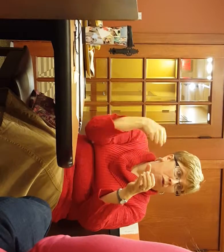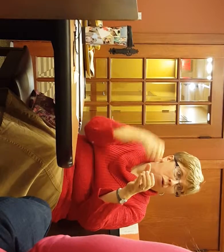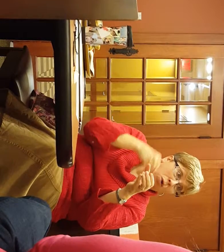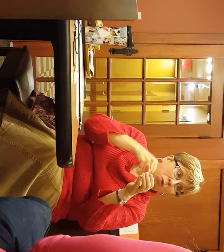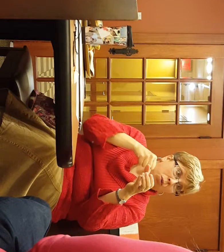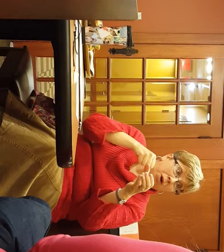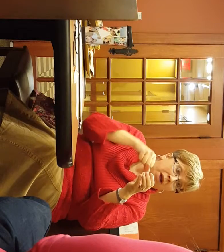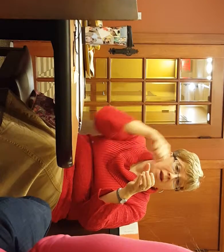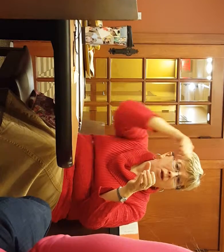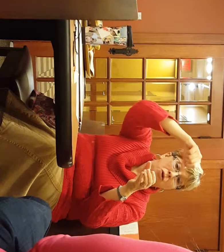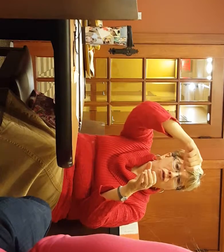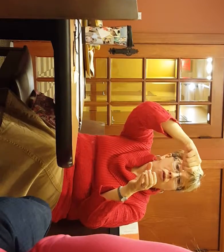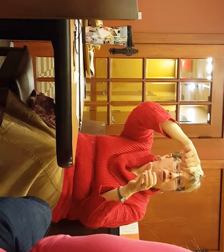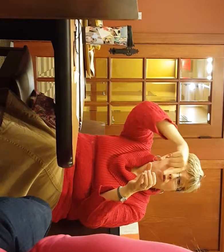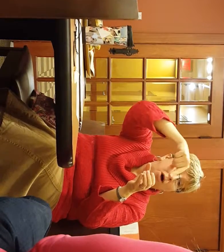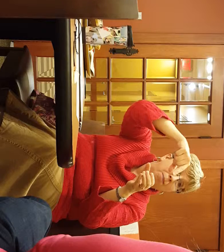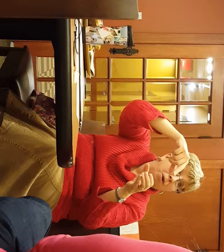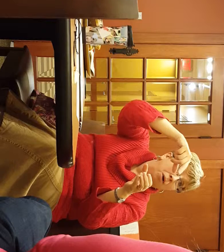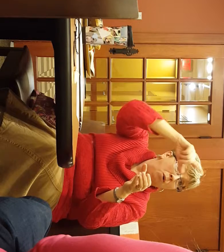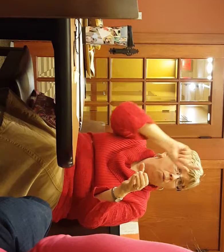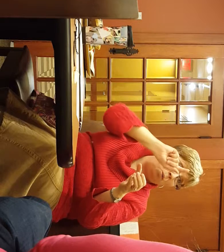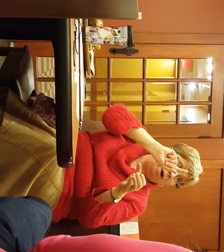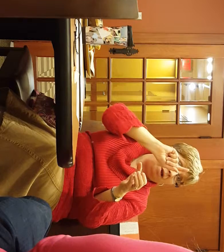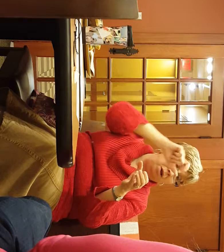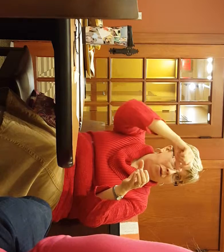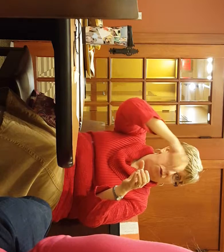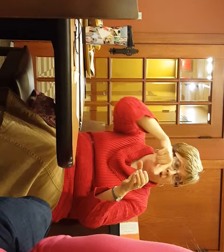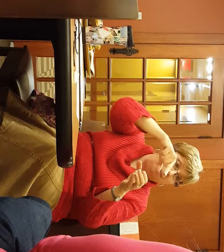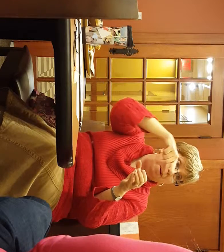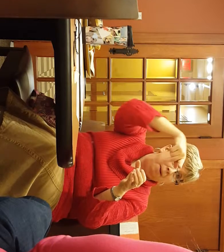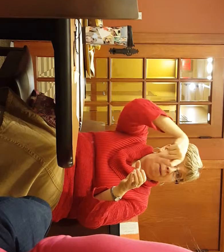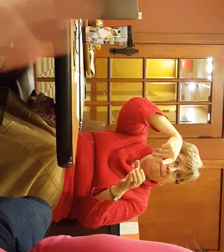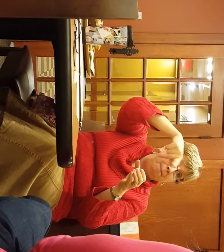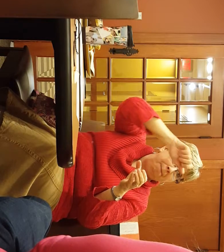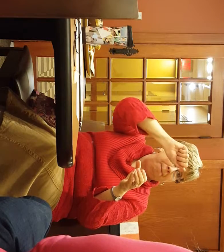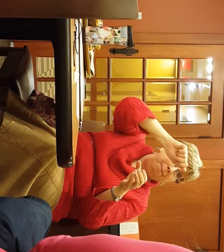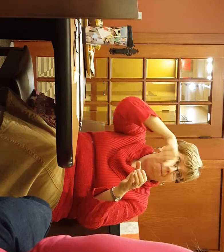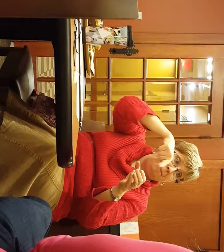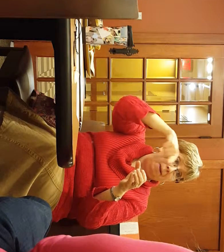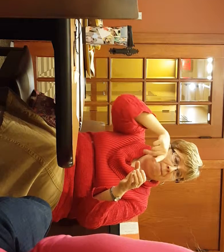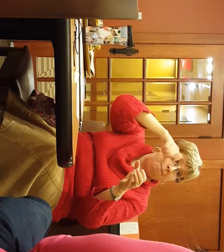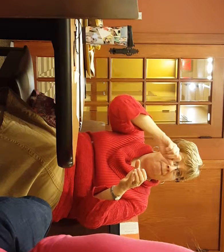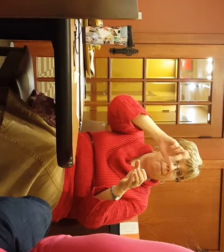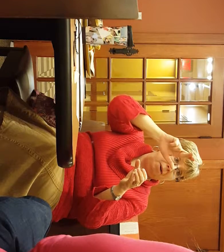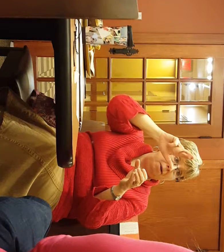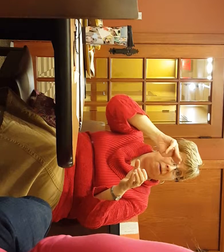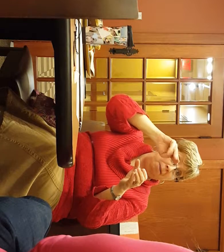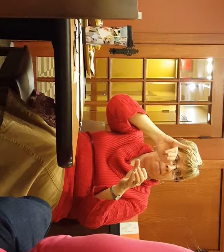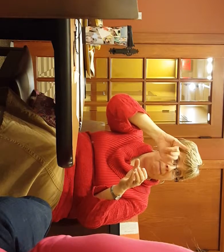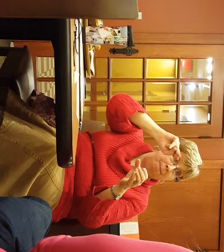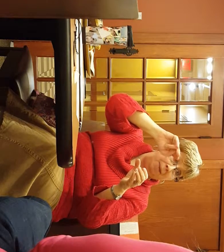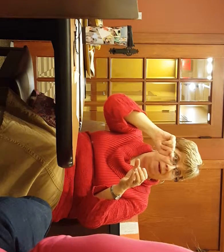I'm still just like, what do I do? I'm like, how is this working? Like I don't need the